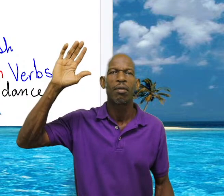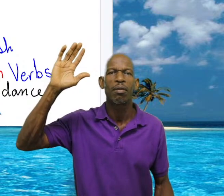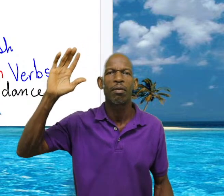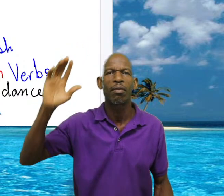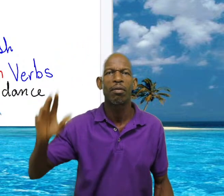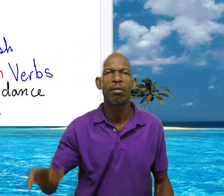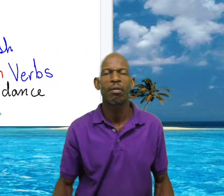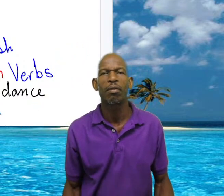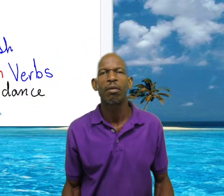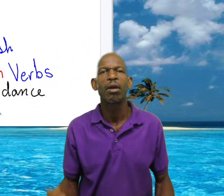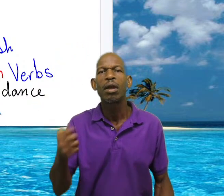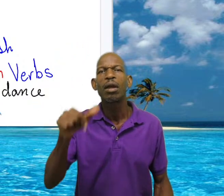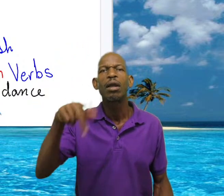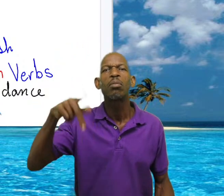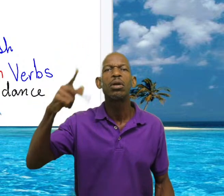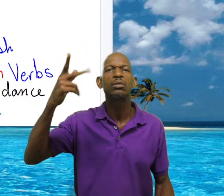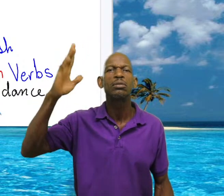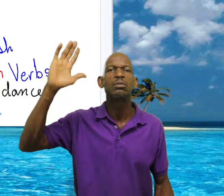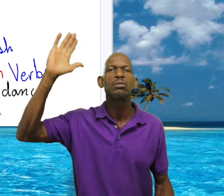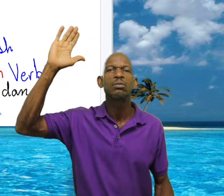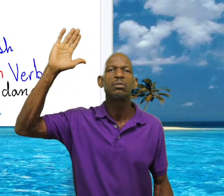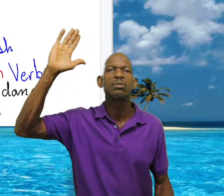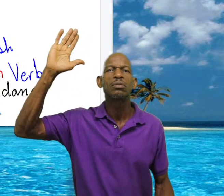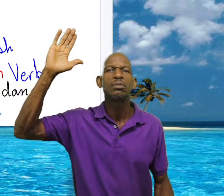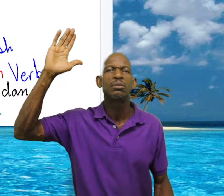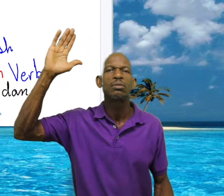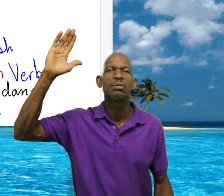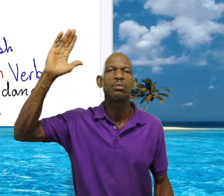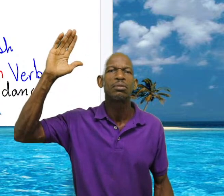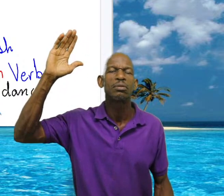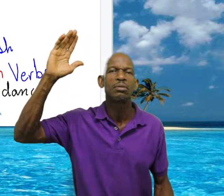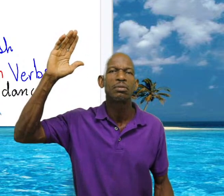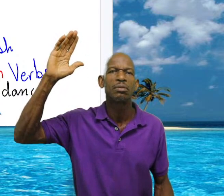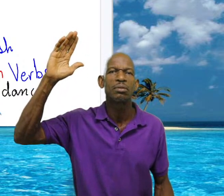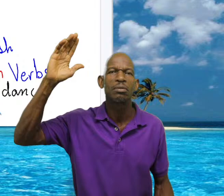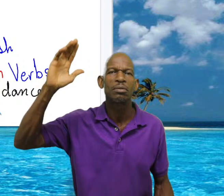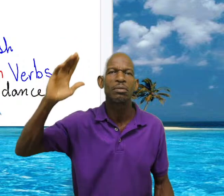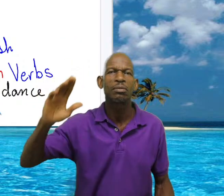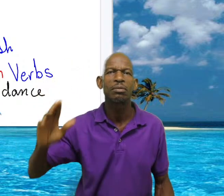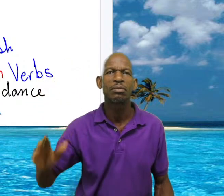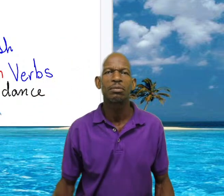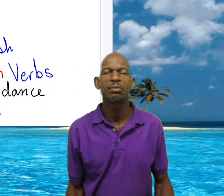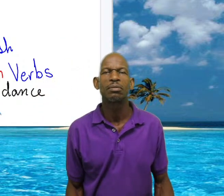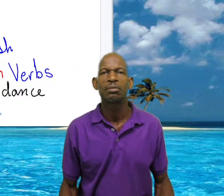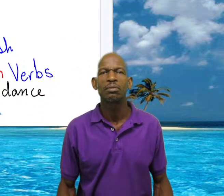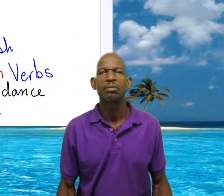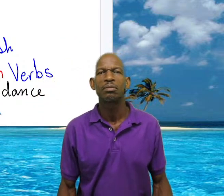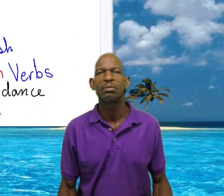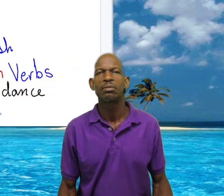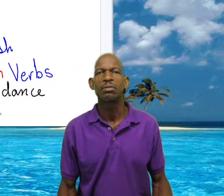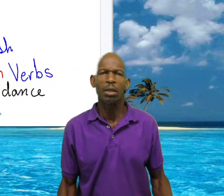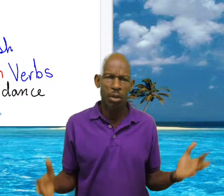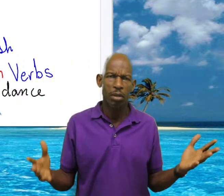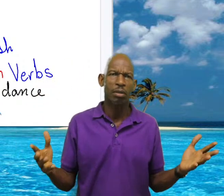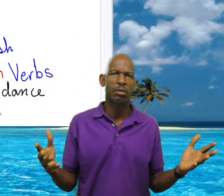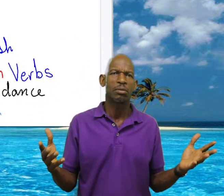Any volunteers? Give me one more action, a verb that is showing an action.